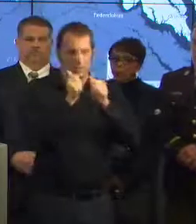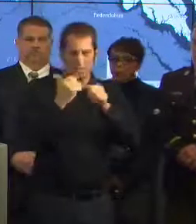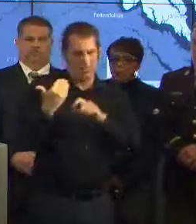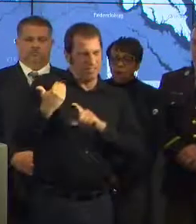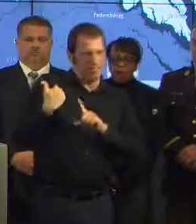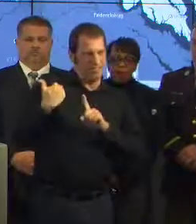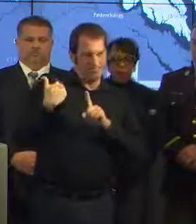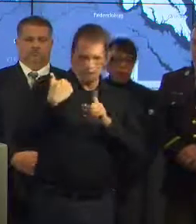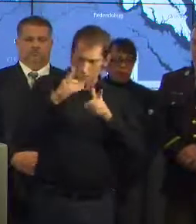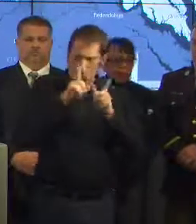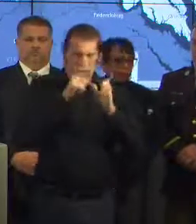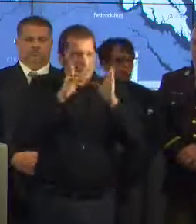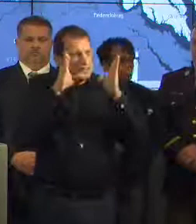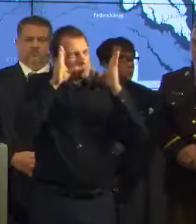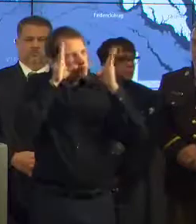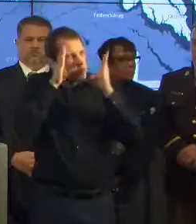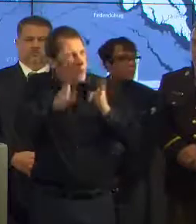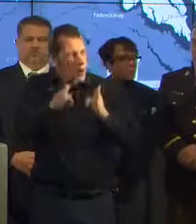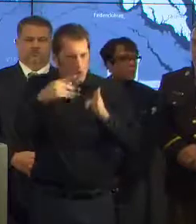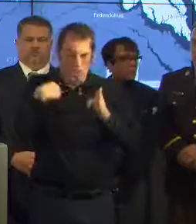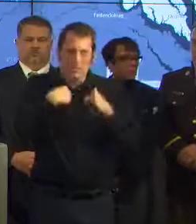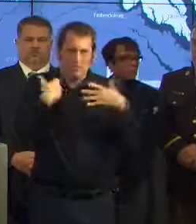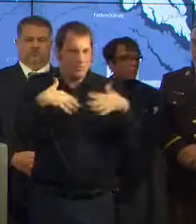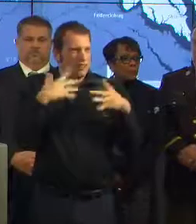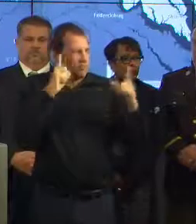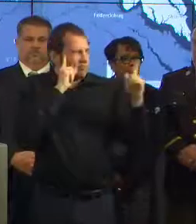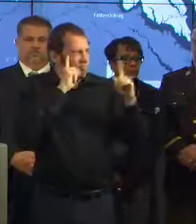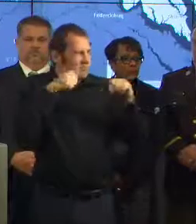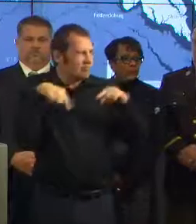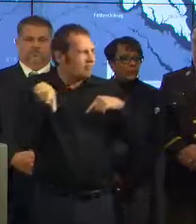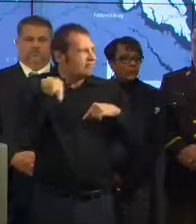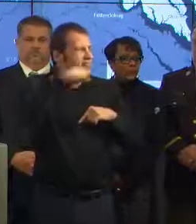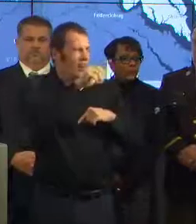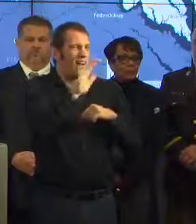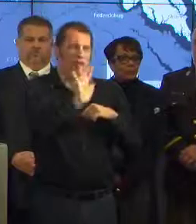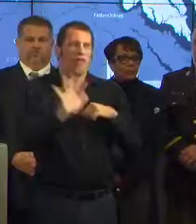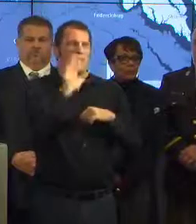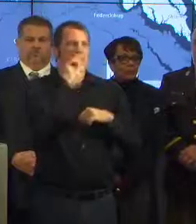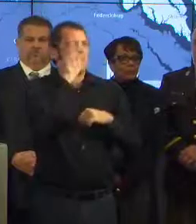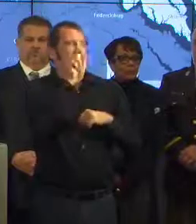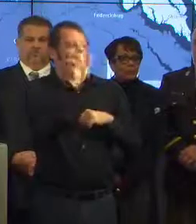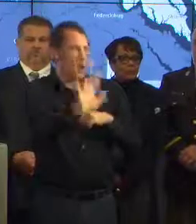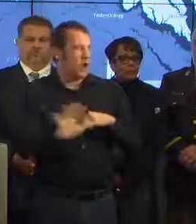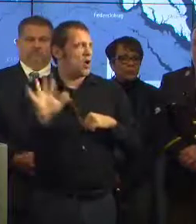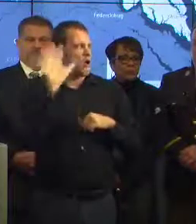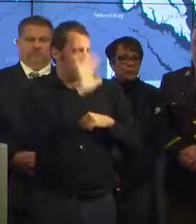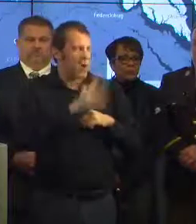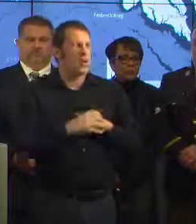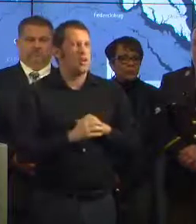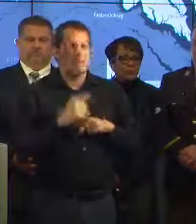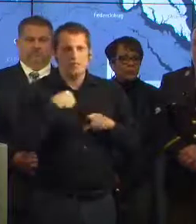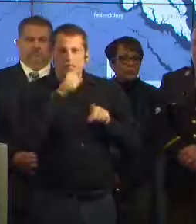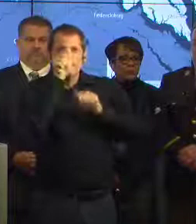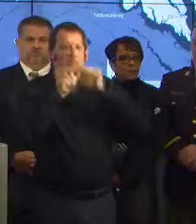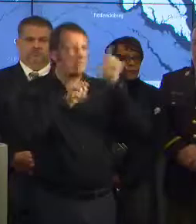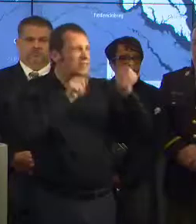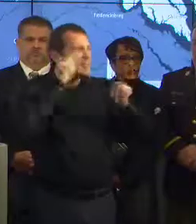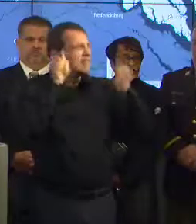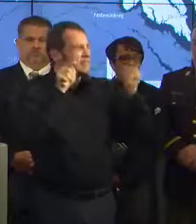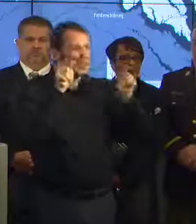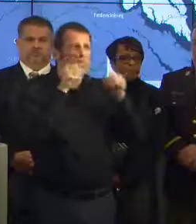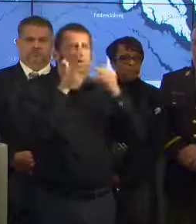that we were hearing throughout the state, throughout all our travels. It didn't matter what county or small